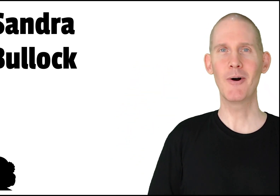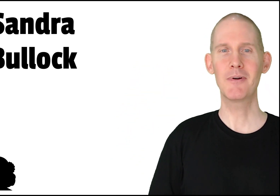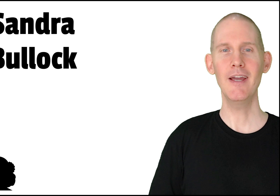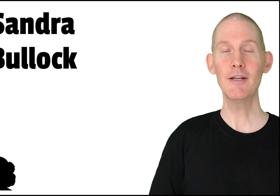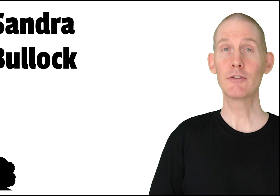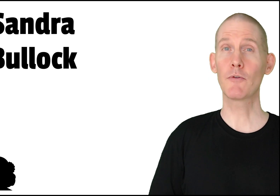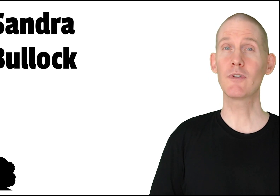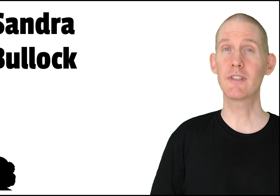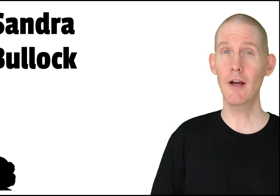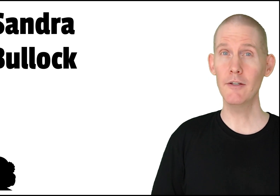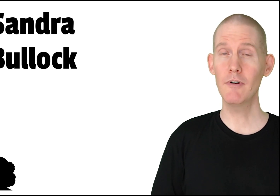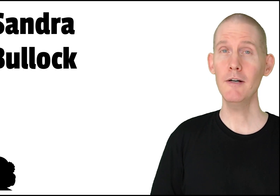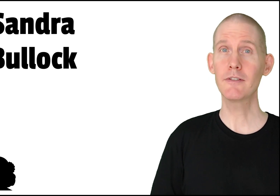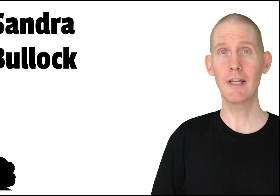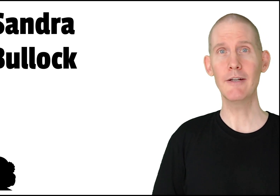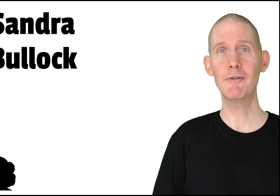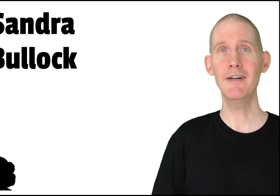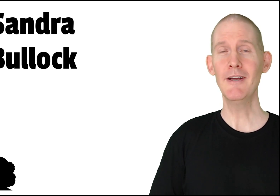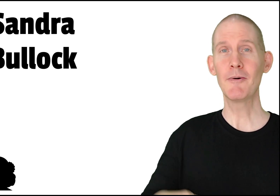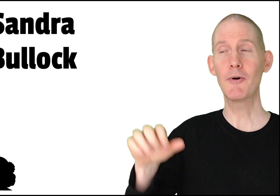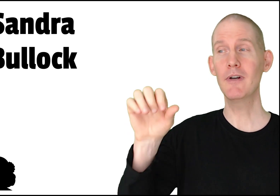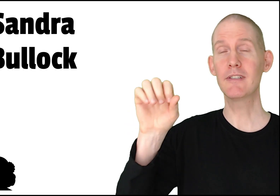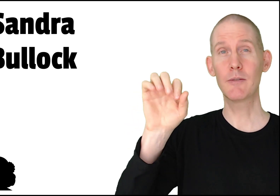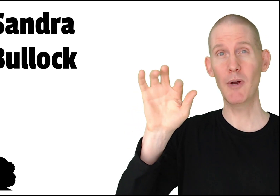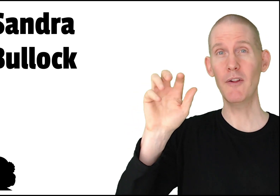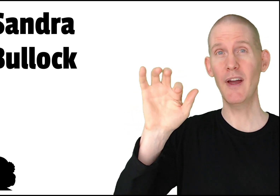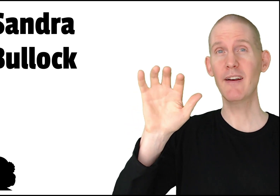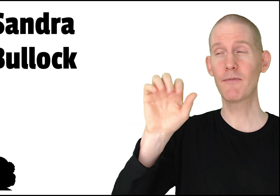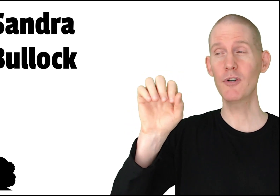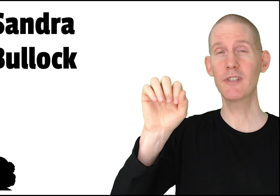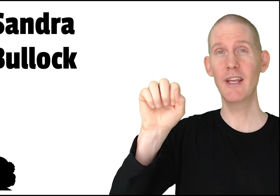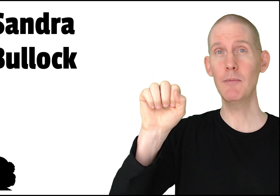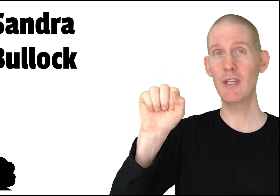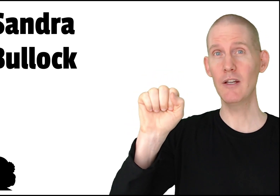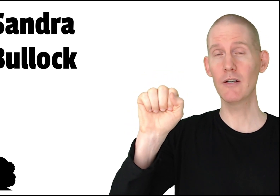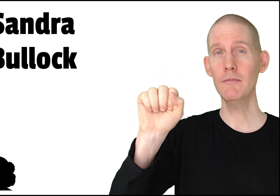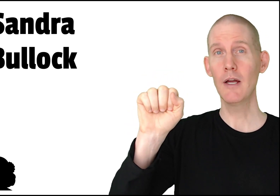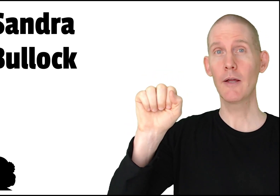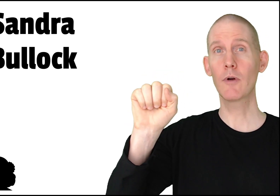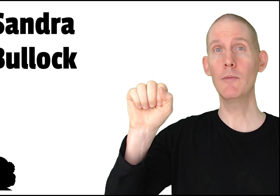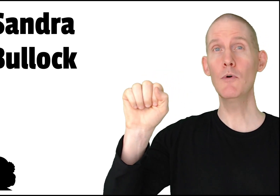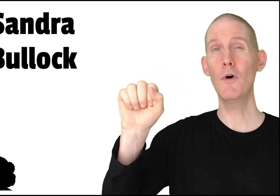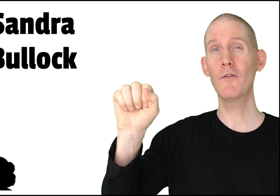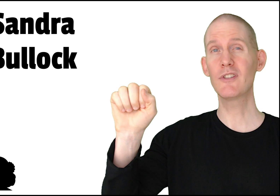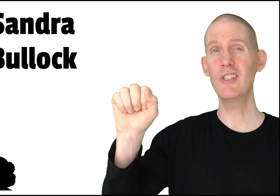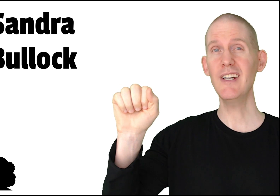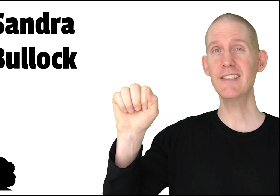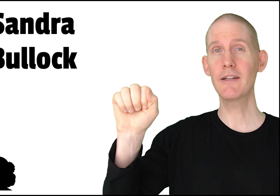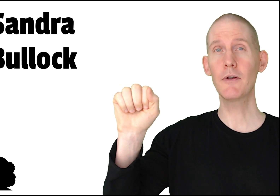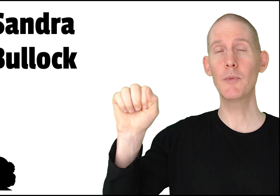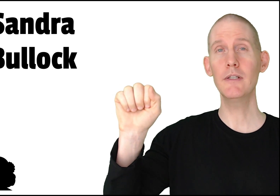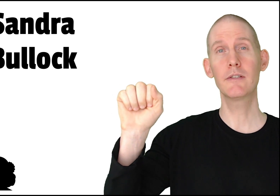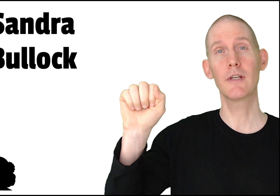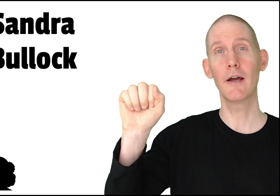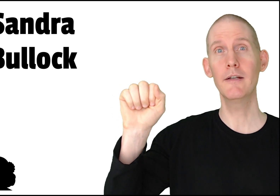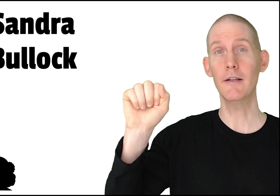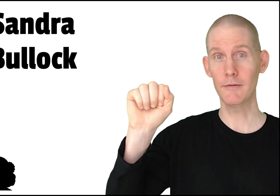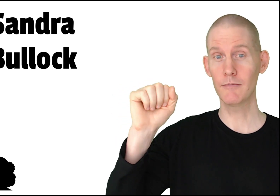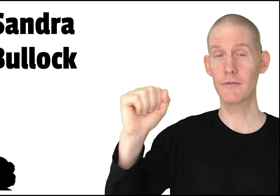Okay, so for Sandra, we're going to spell that first name here. Then we're going to move over just a little bit and sign